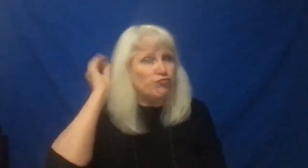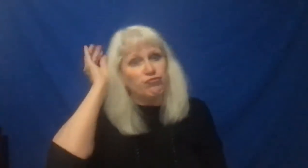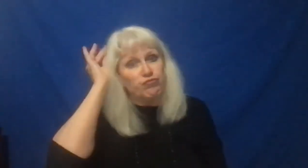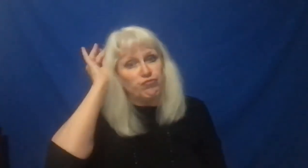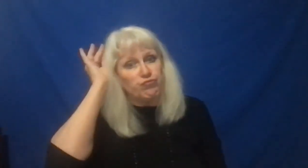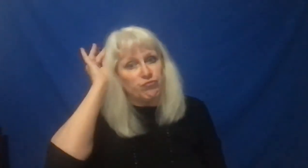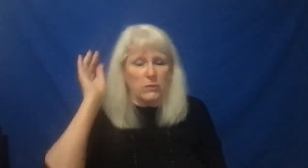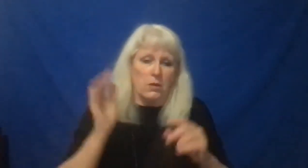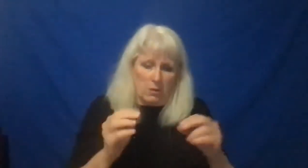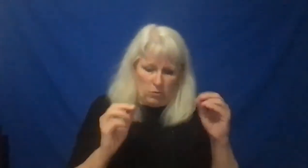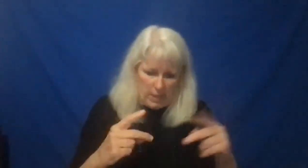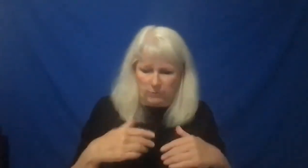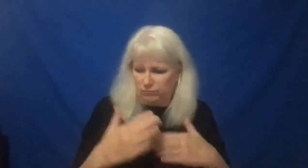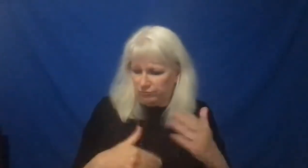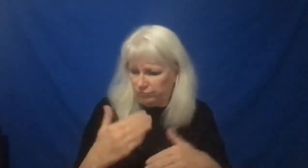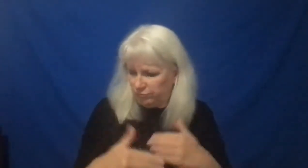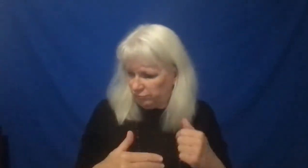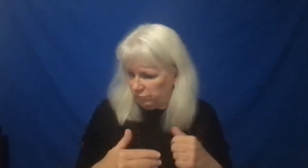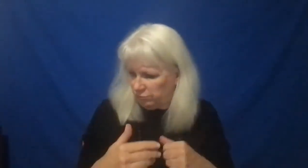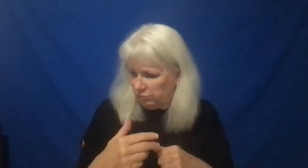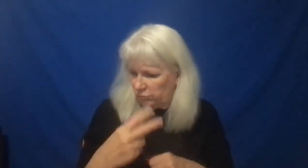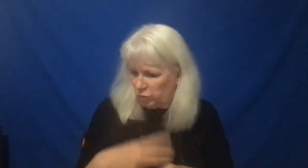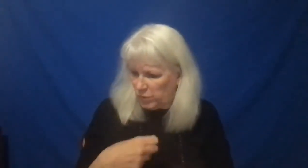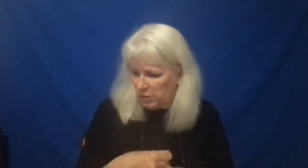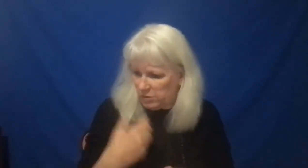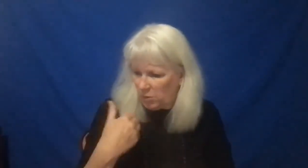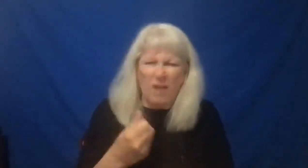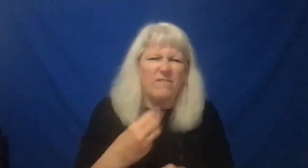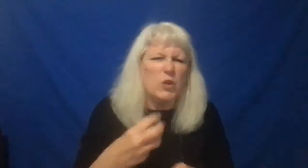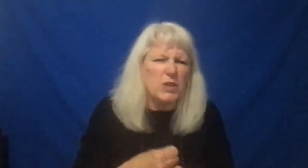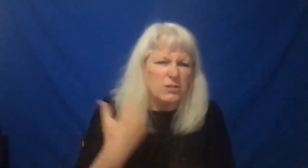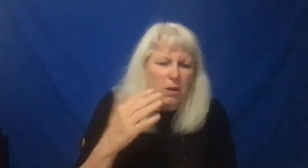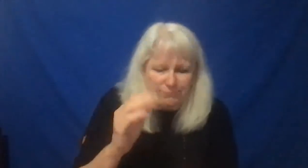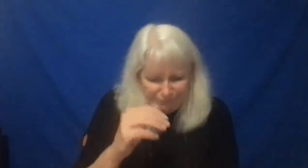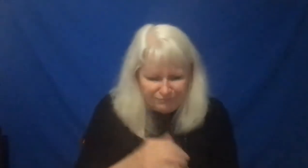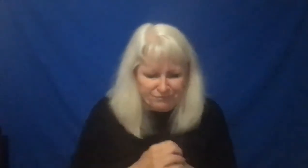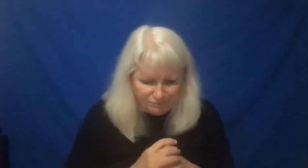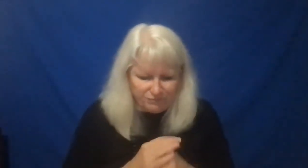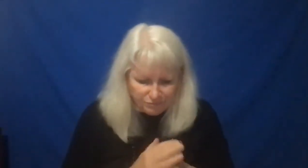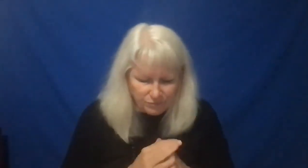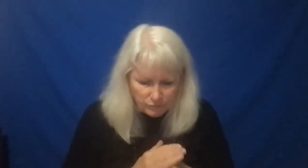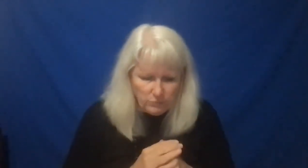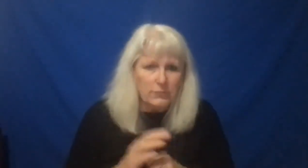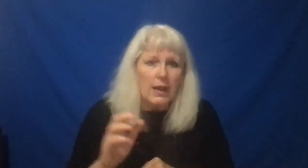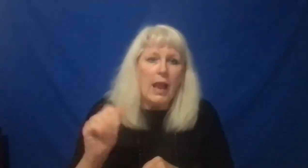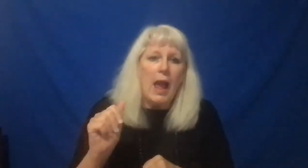actually, a few years ago, I was on a tour of Akron. Believe it or